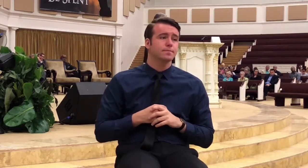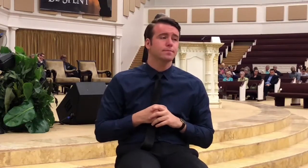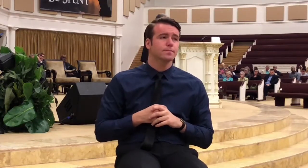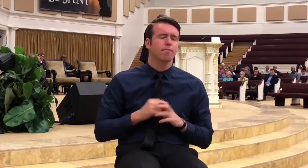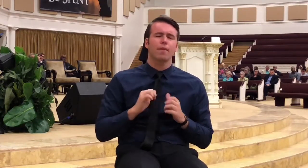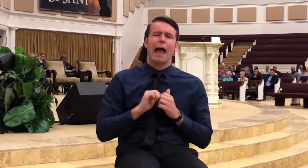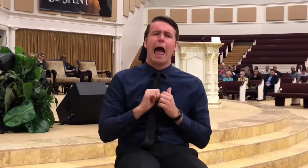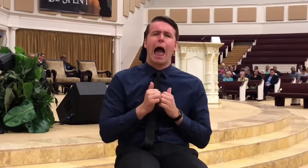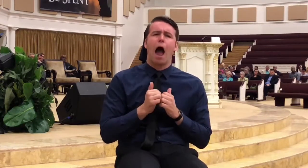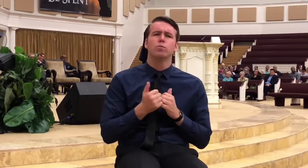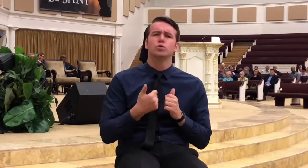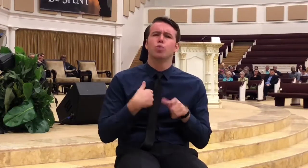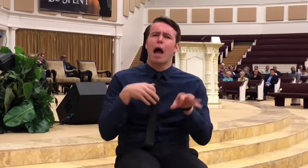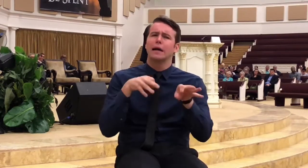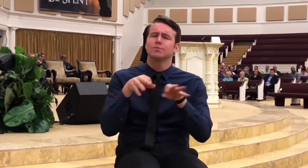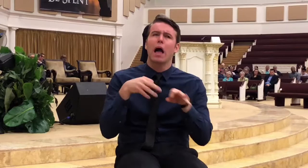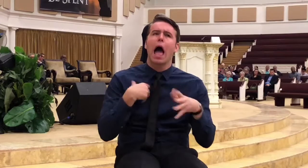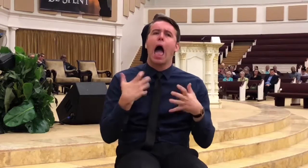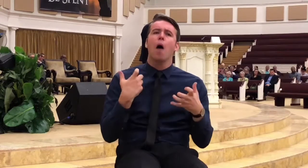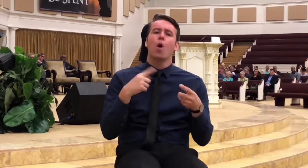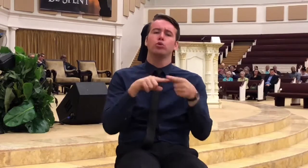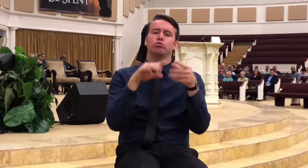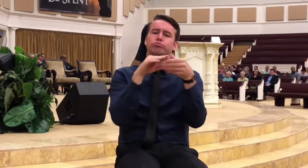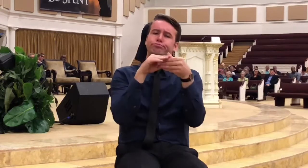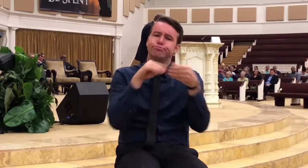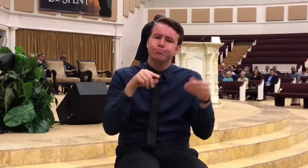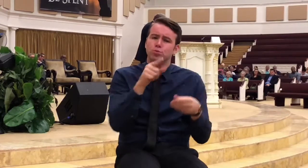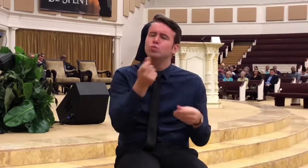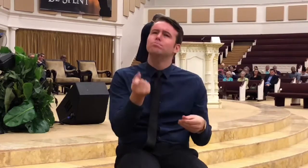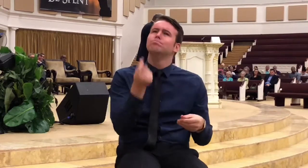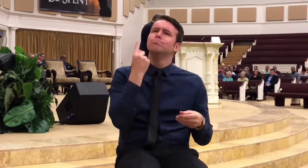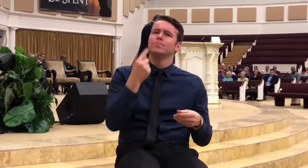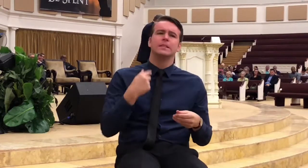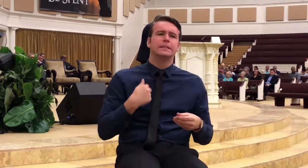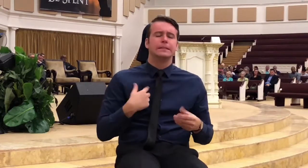how could I say this? I want to get this across